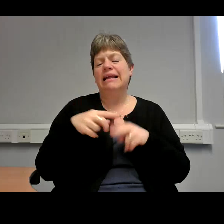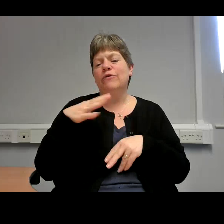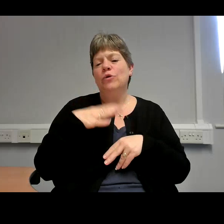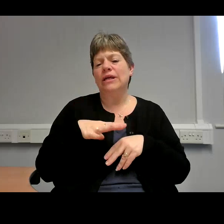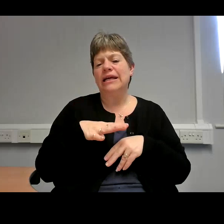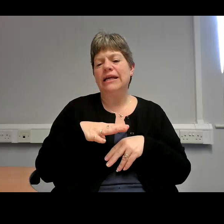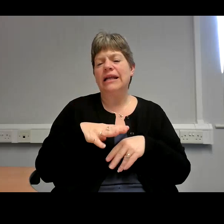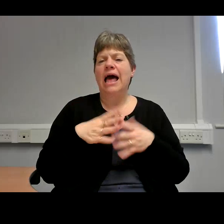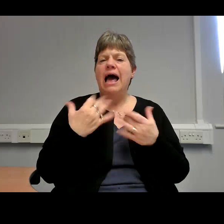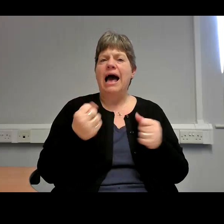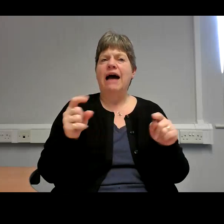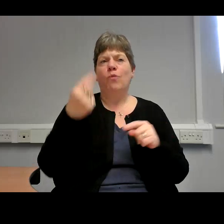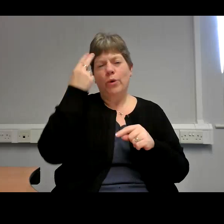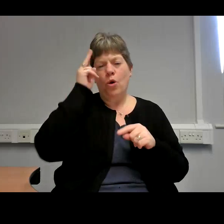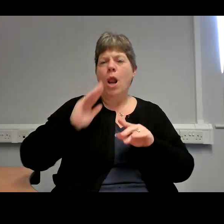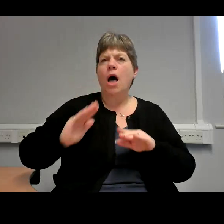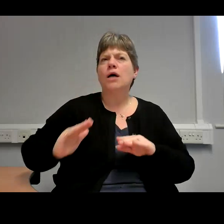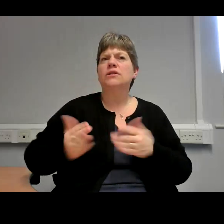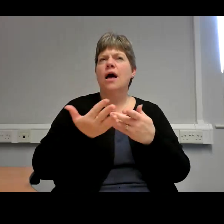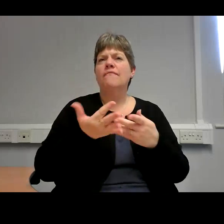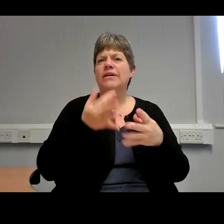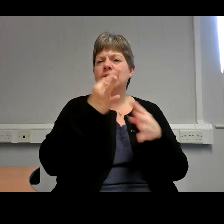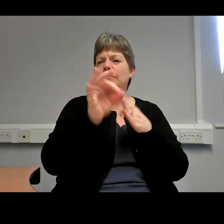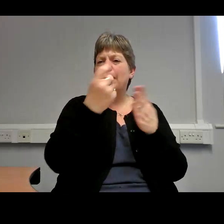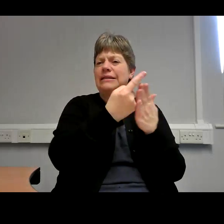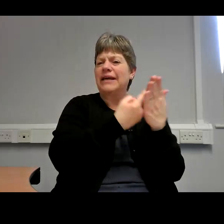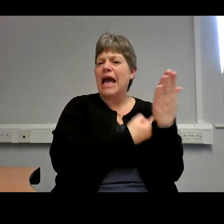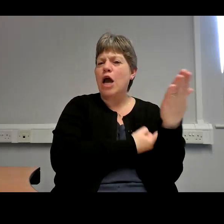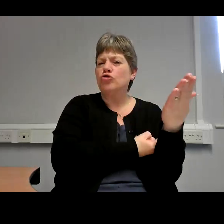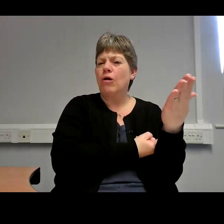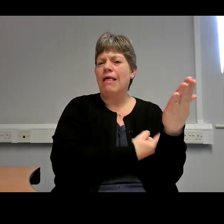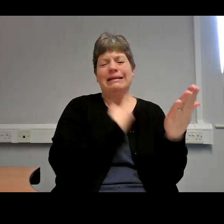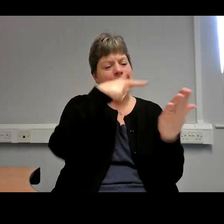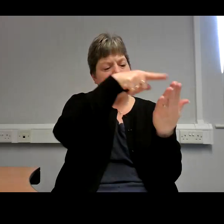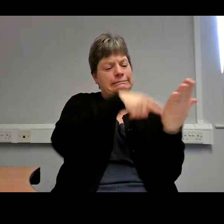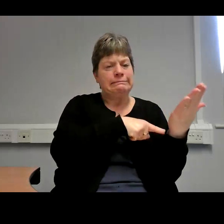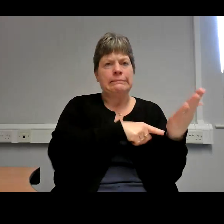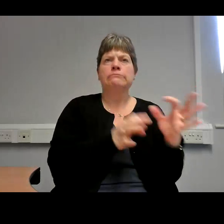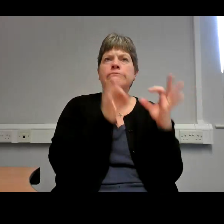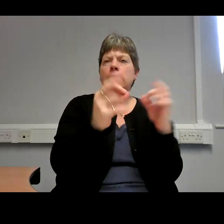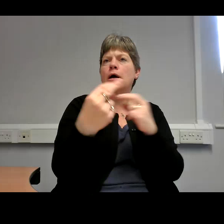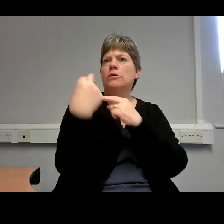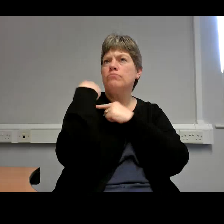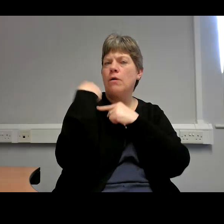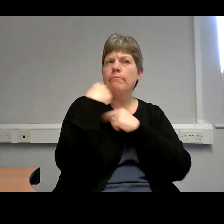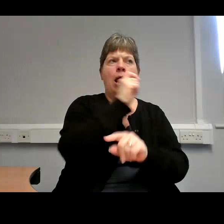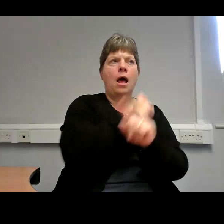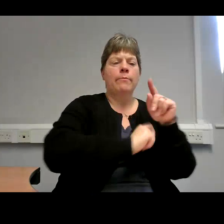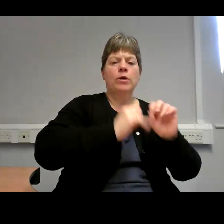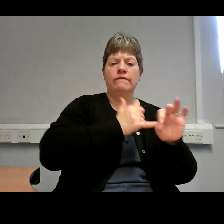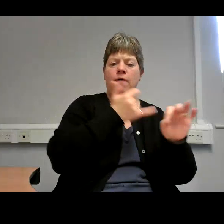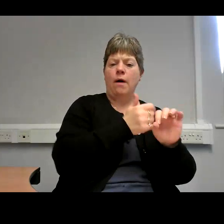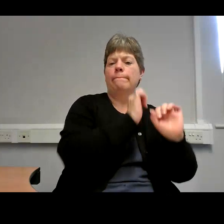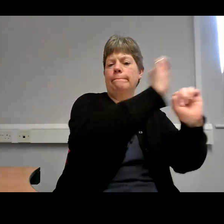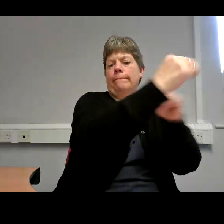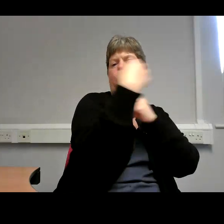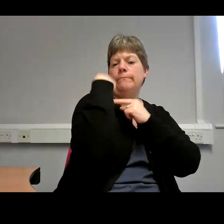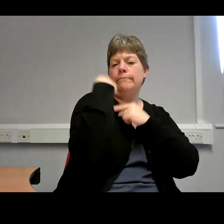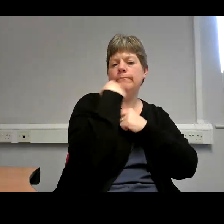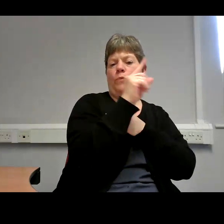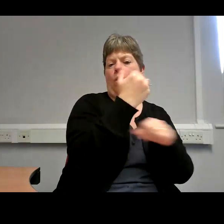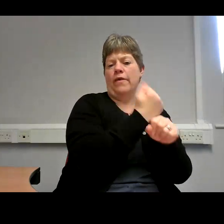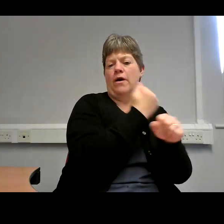what we call a service specification, and that kind of outlines exactly what responsibility the community pharmacists have got and exactly what they've got to